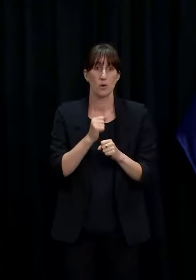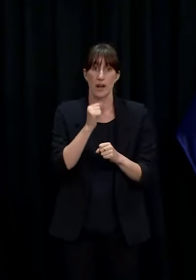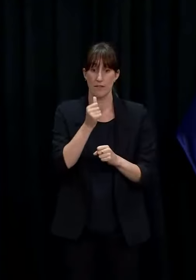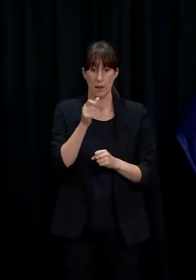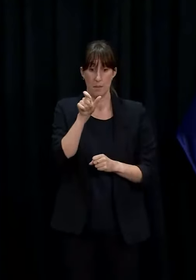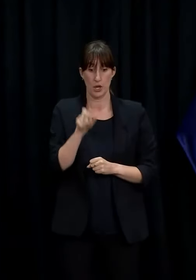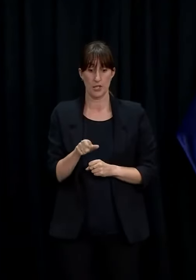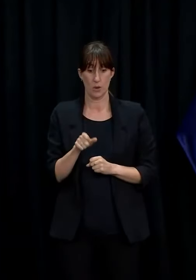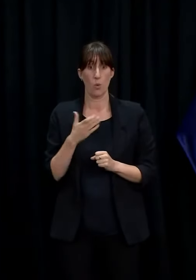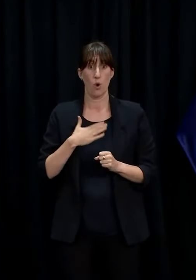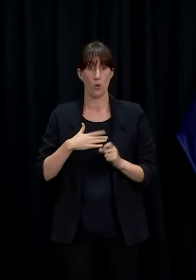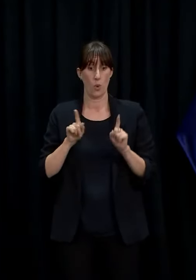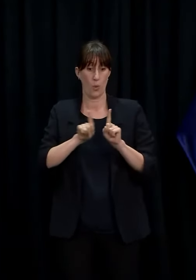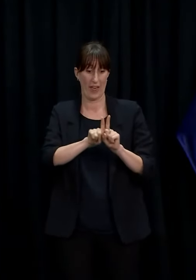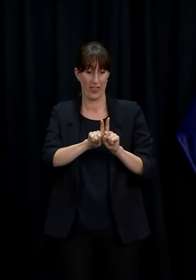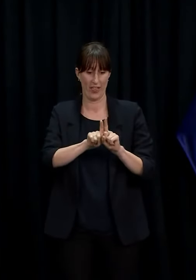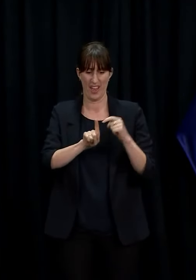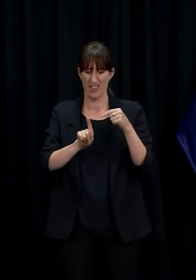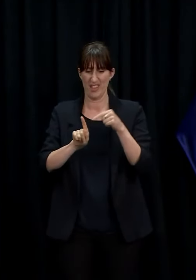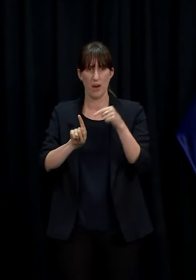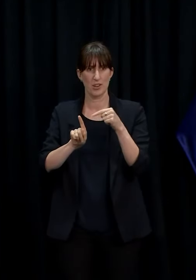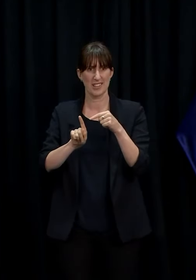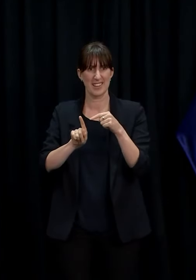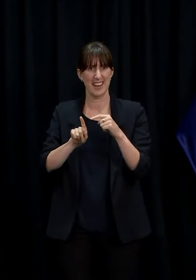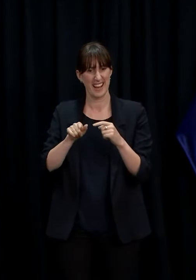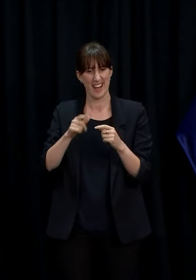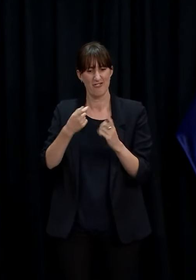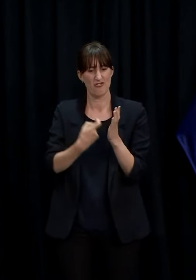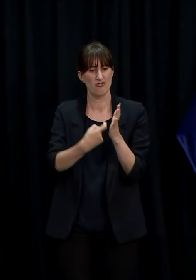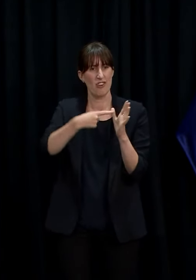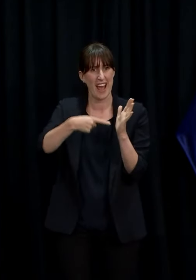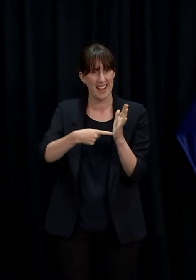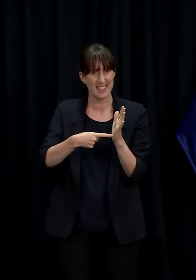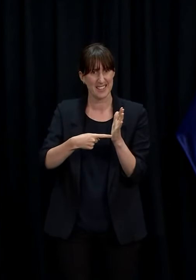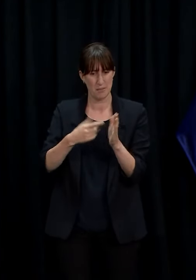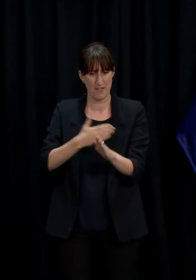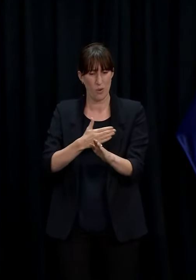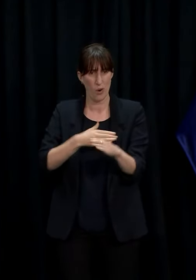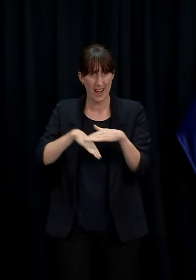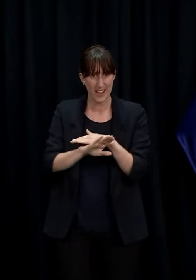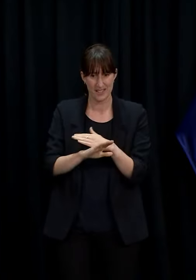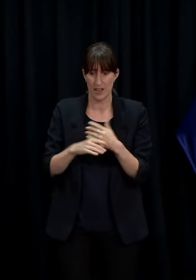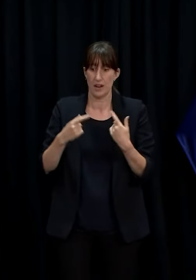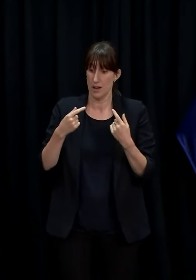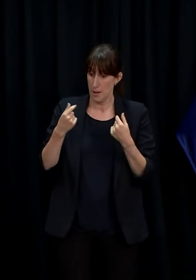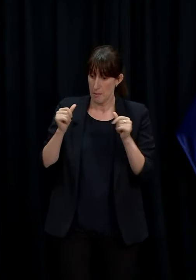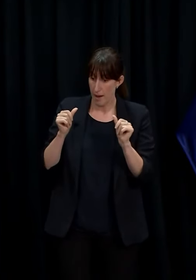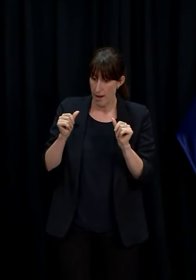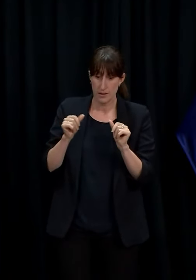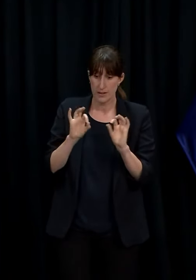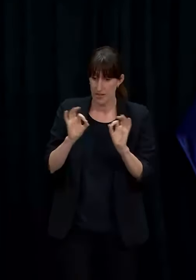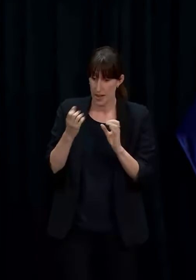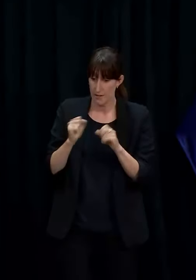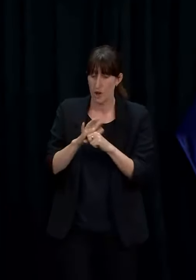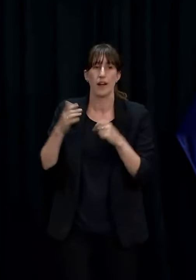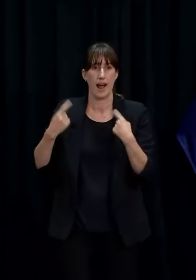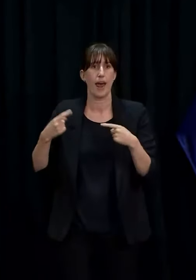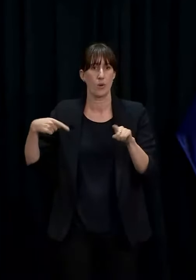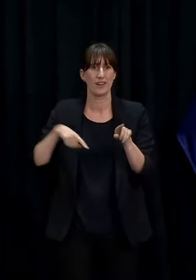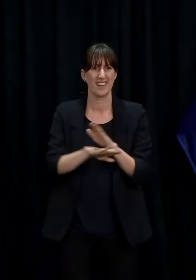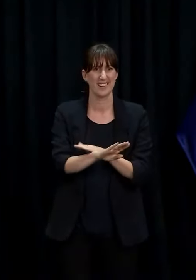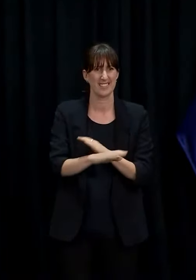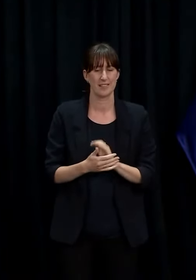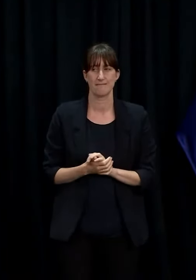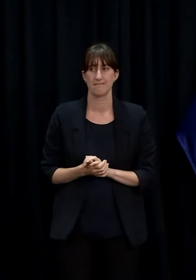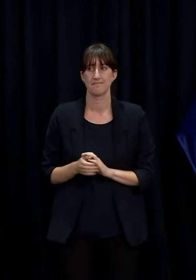masking policy implemented so that people aren't suffering through those things? I think that the balance here is about making sure that our hospitals can continue to function